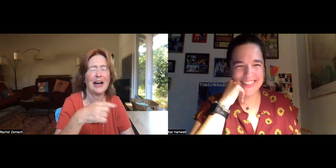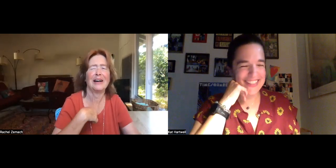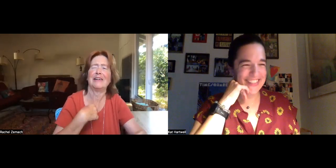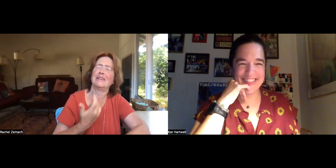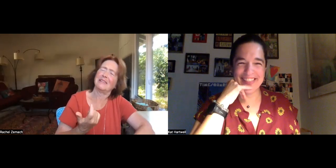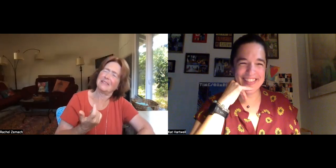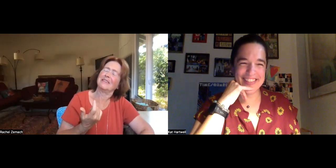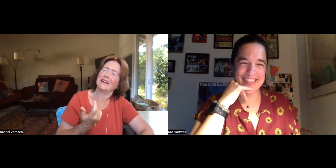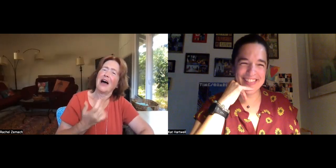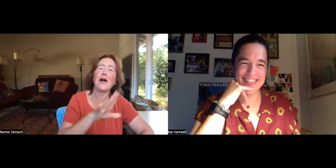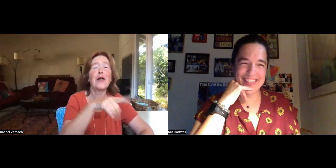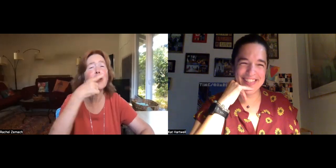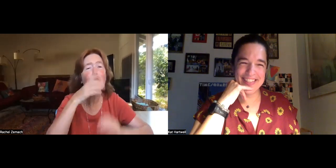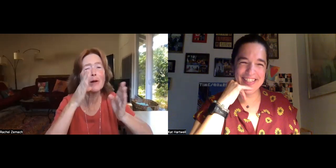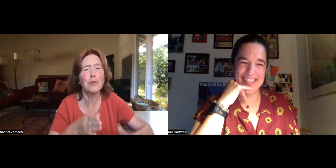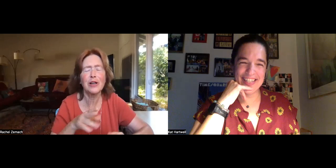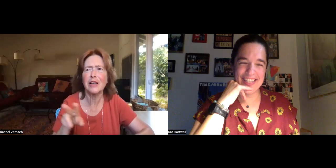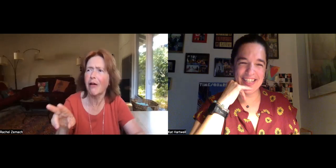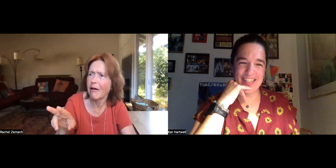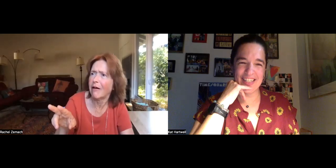The hearing person.